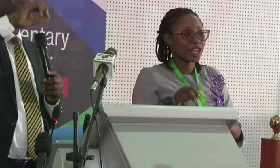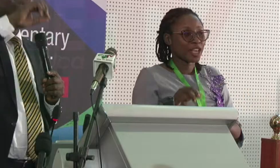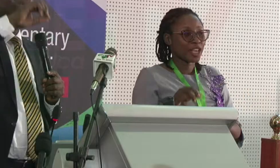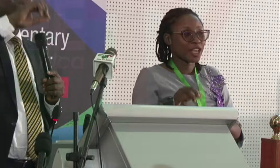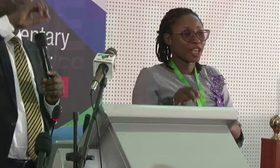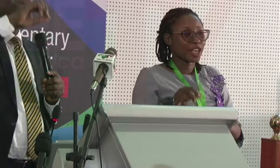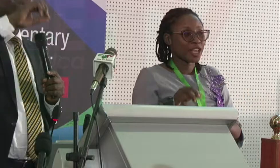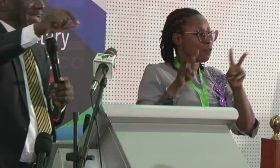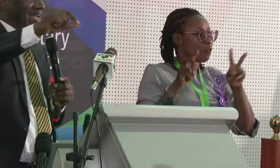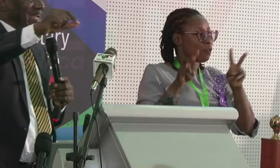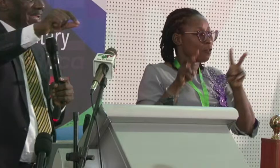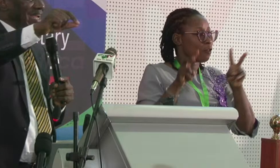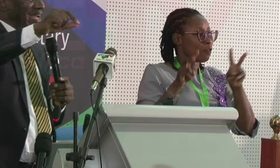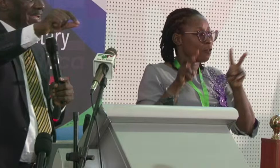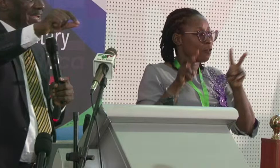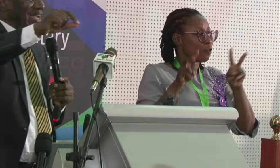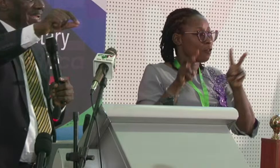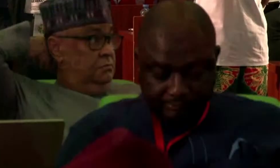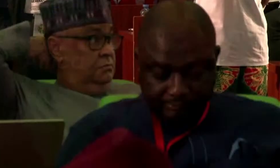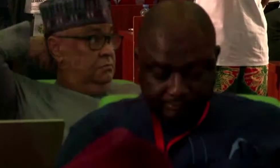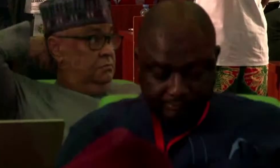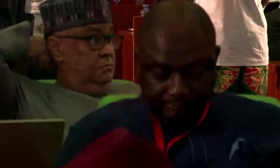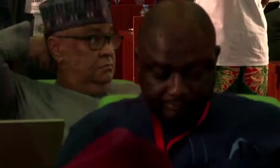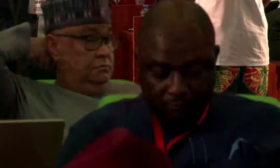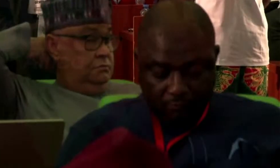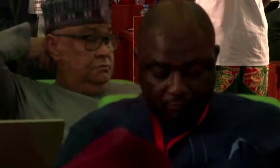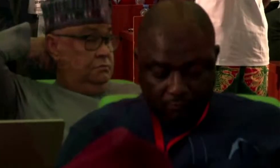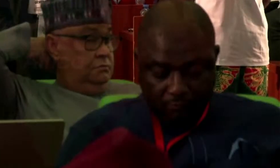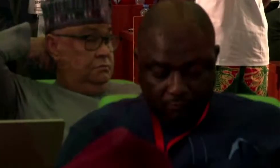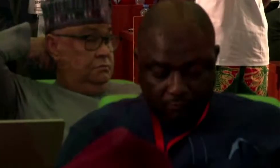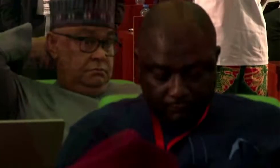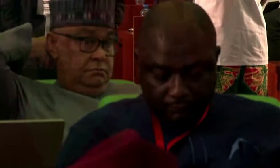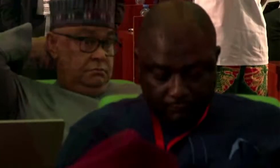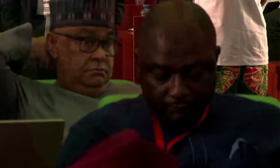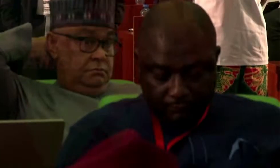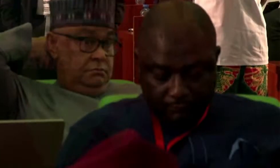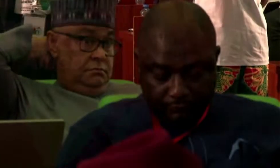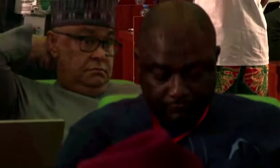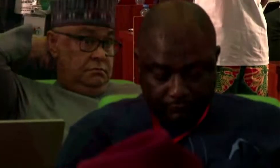budget to parastatals create obligation of oversight. Next slide.